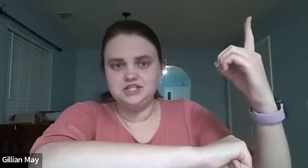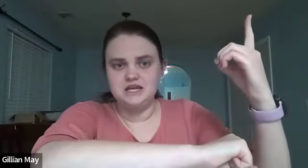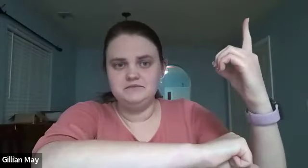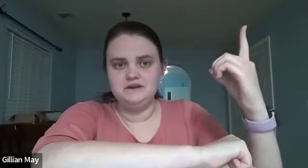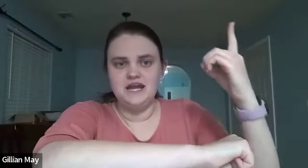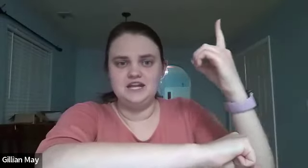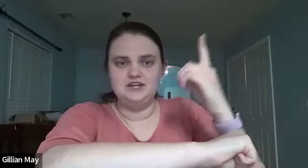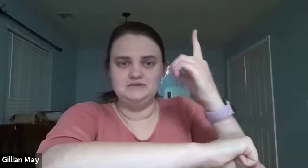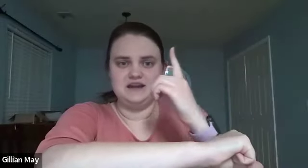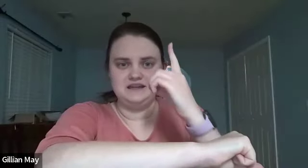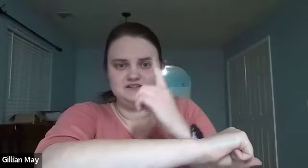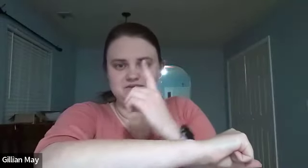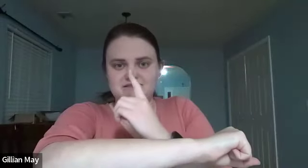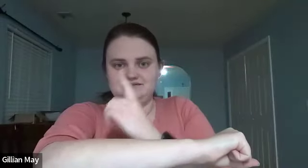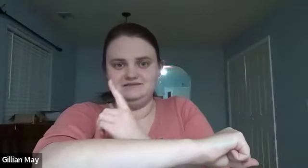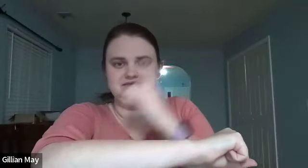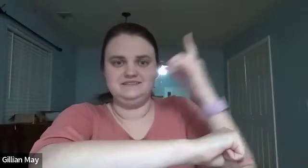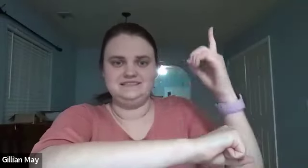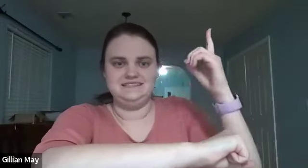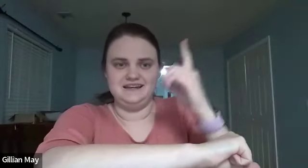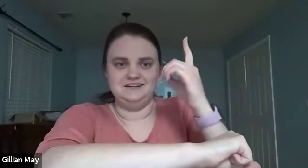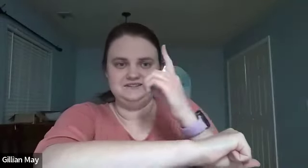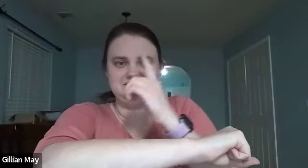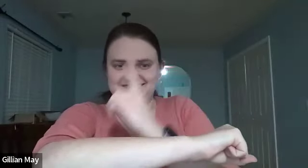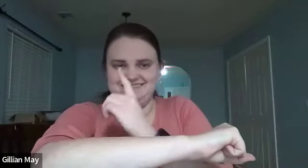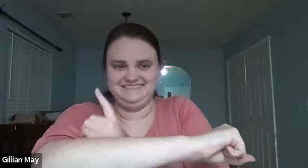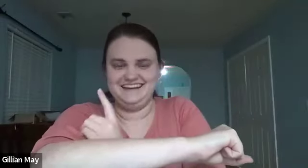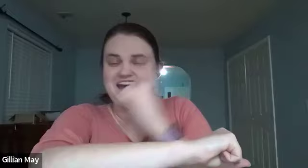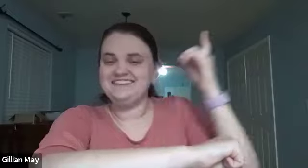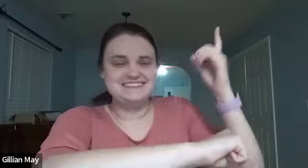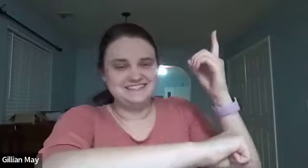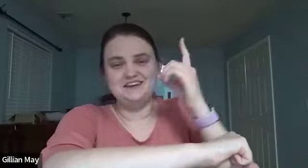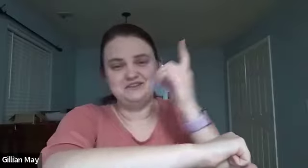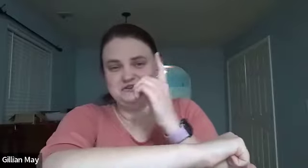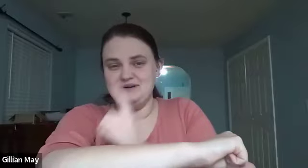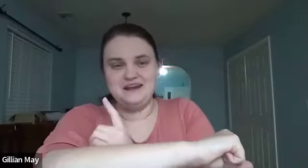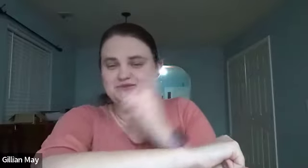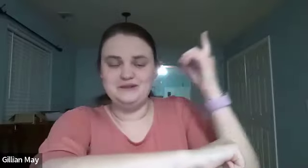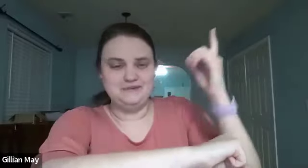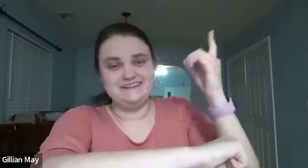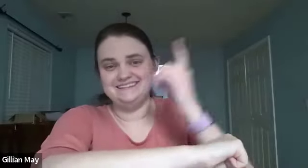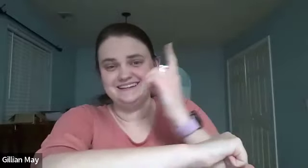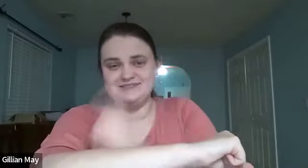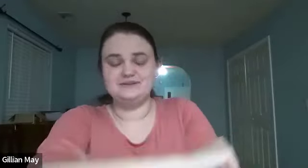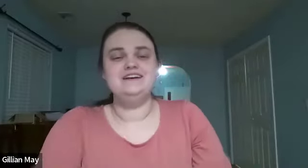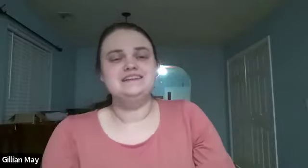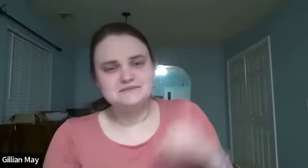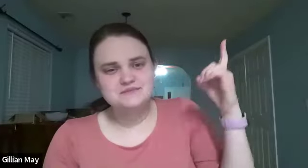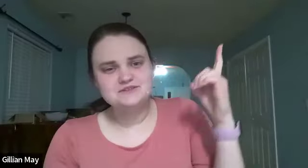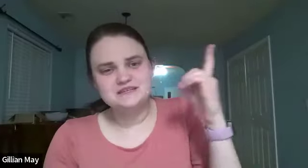shape, and you go dinosaur. Dinosaur. I think this is another cute one. I'm totally biased. Dinosaur. Sometimes you'll see